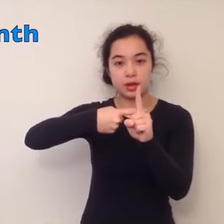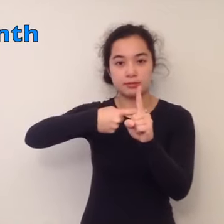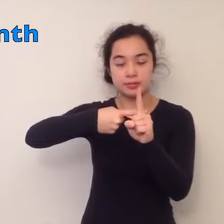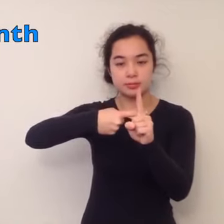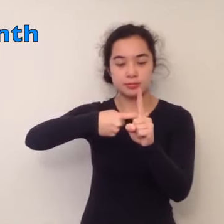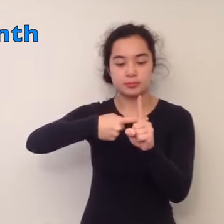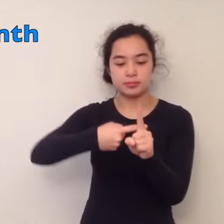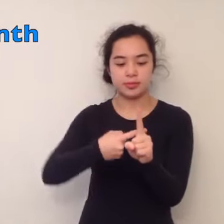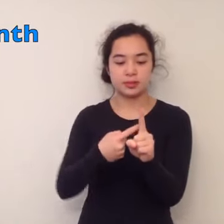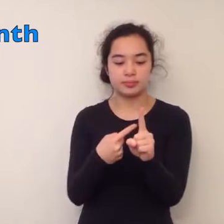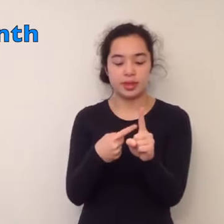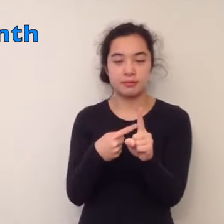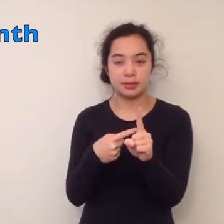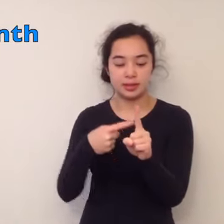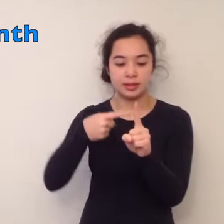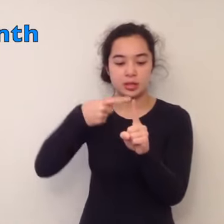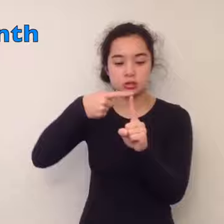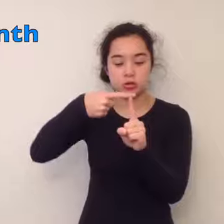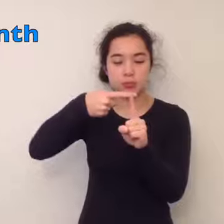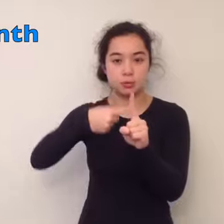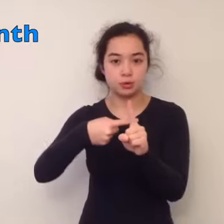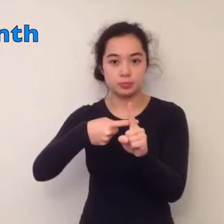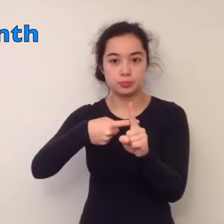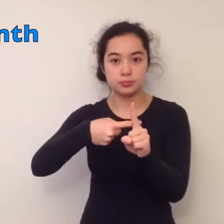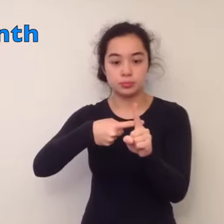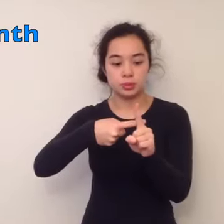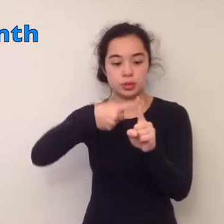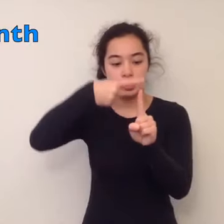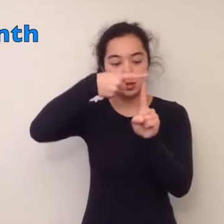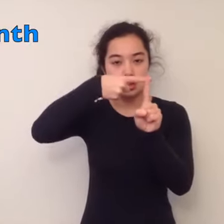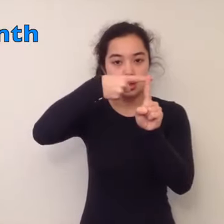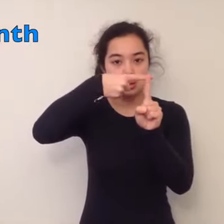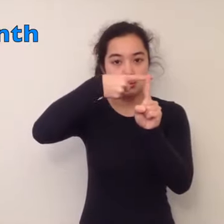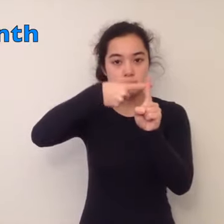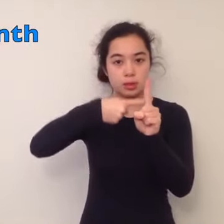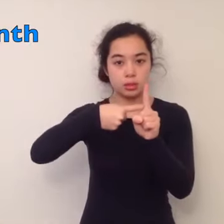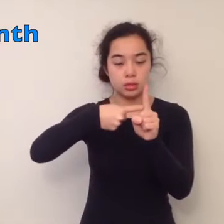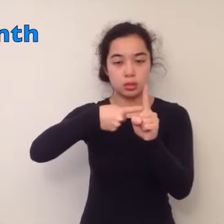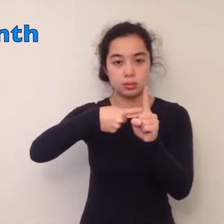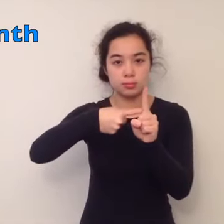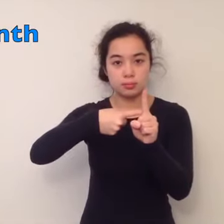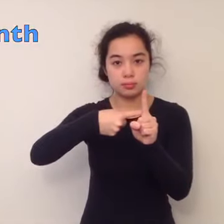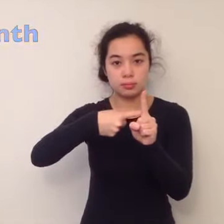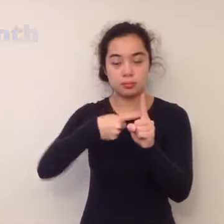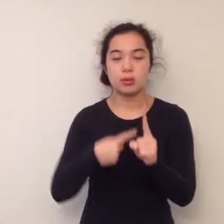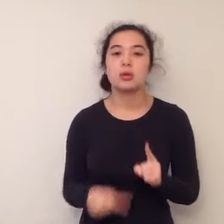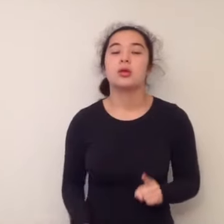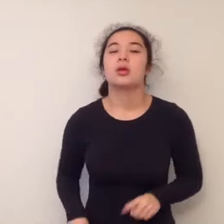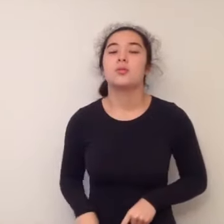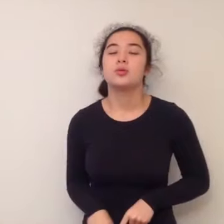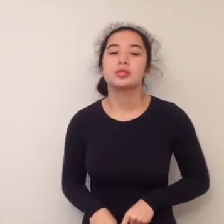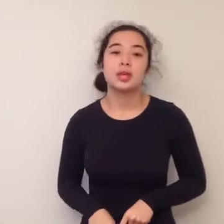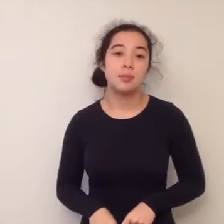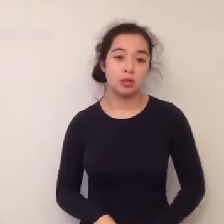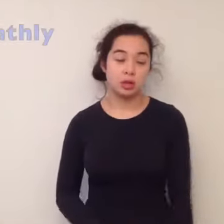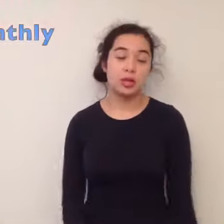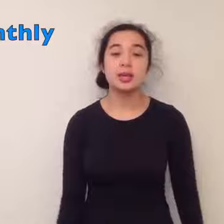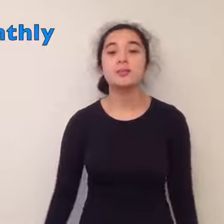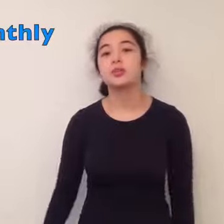left finger top to bottom. Month. And when you want to say monthly, you